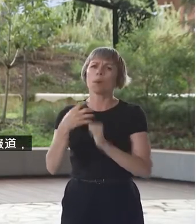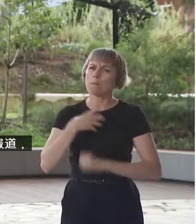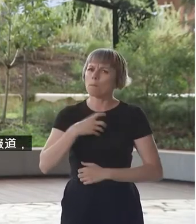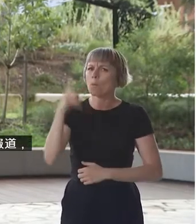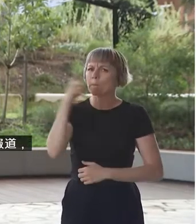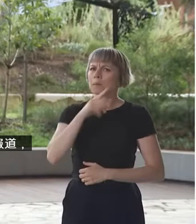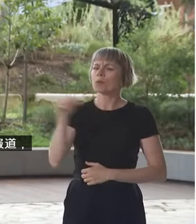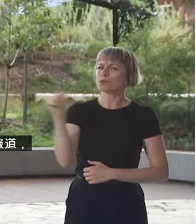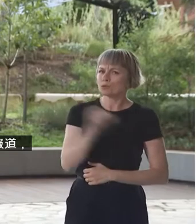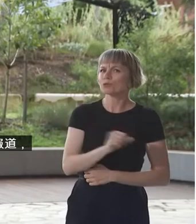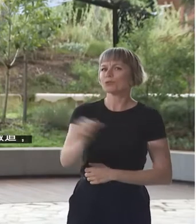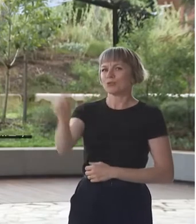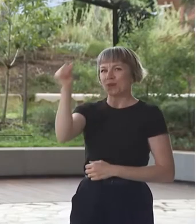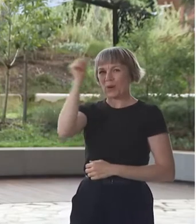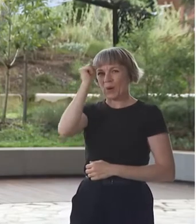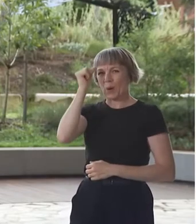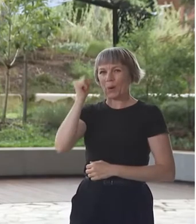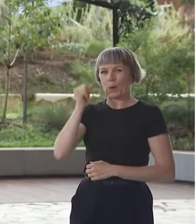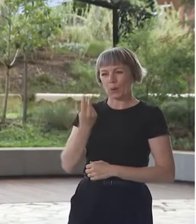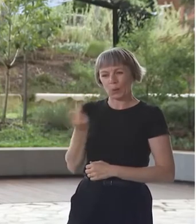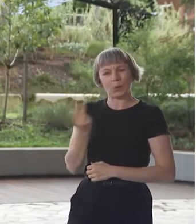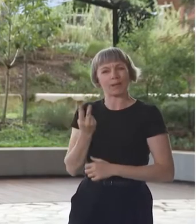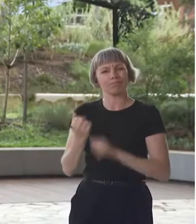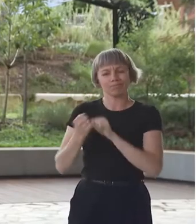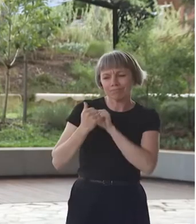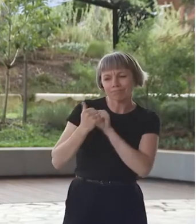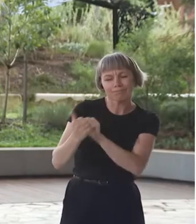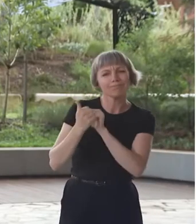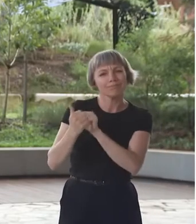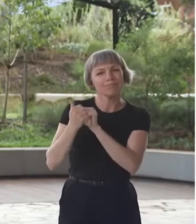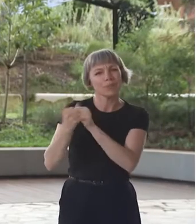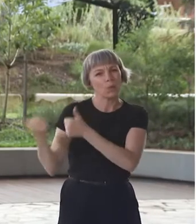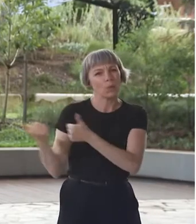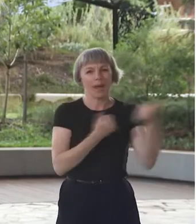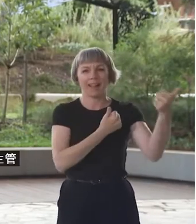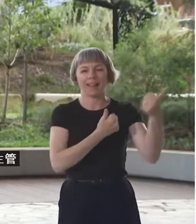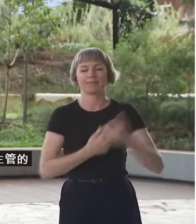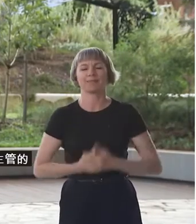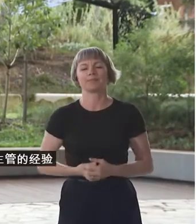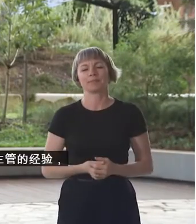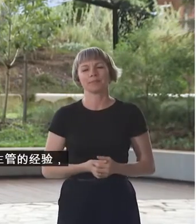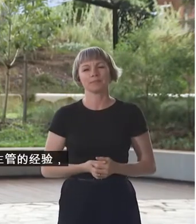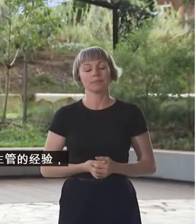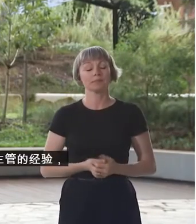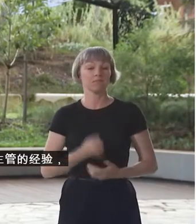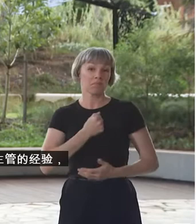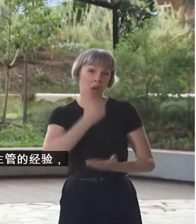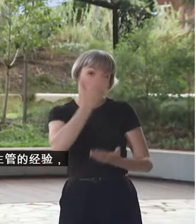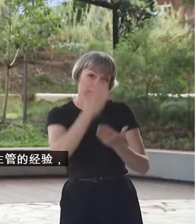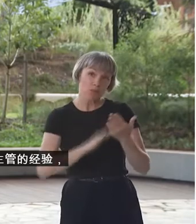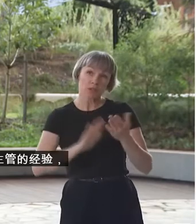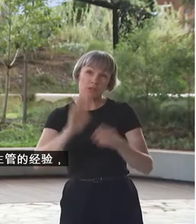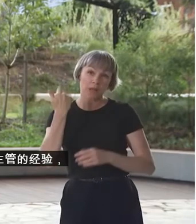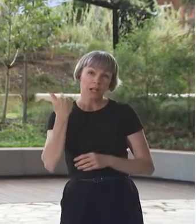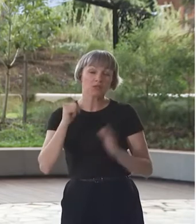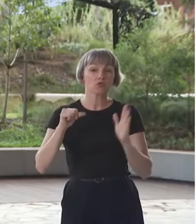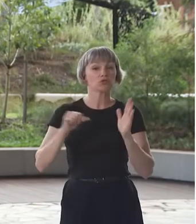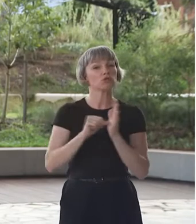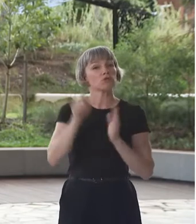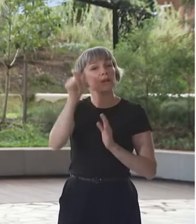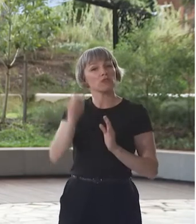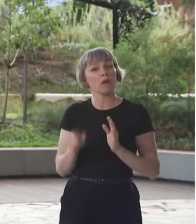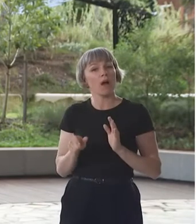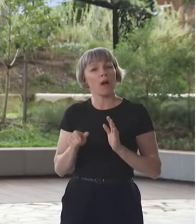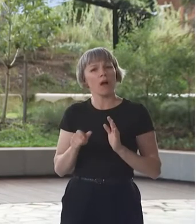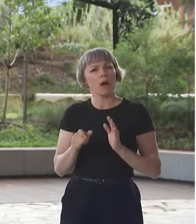because obviously division gets the headlines. But from my experience as Treasurer, we've had a very close relationship to the Board